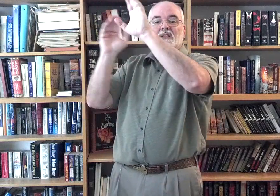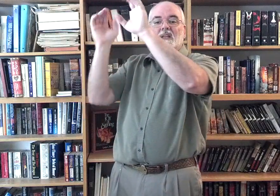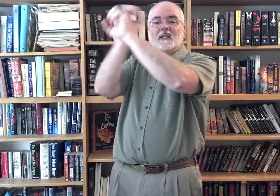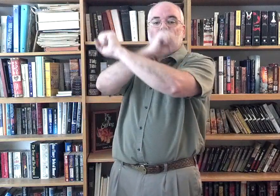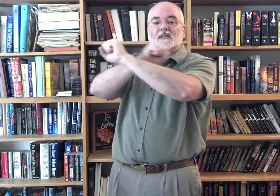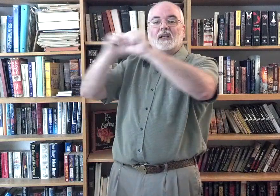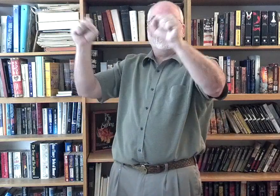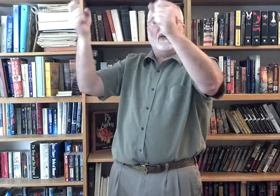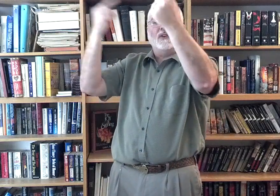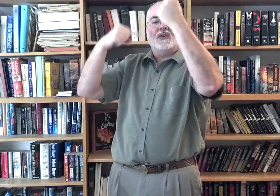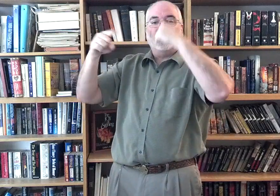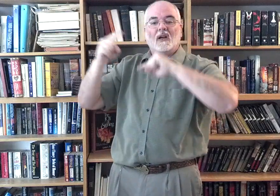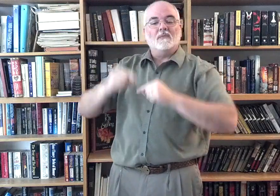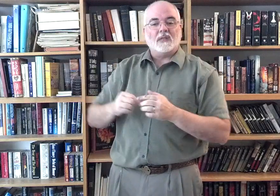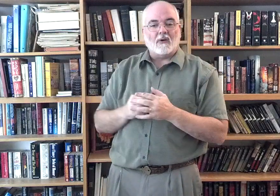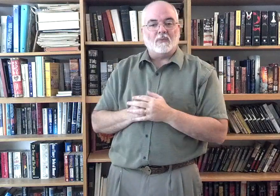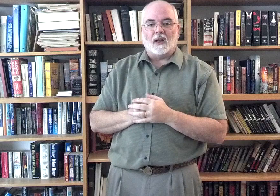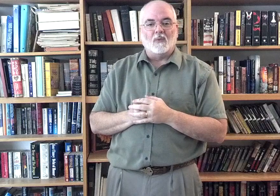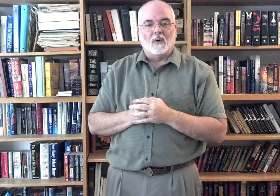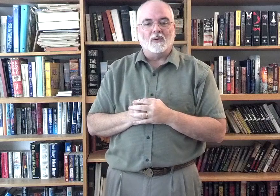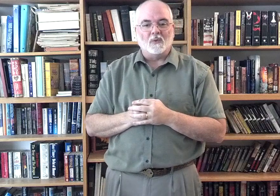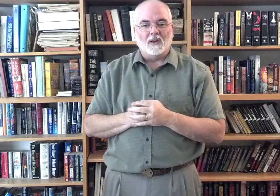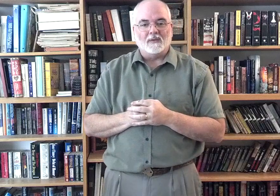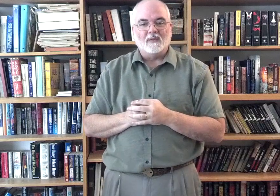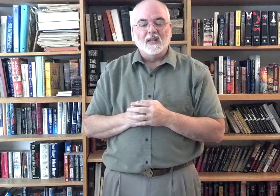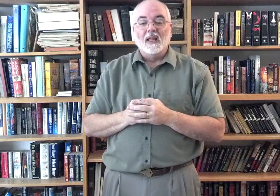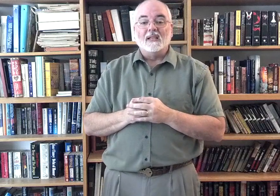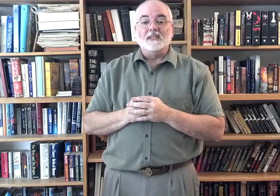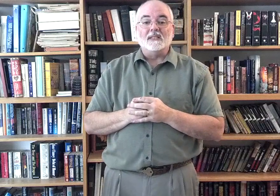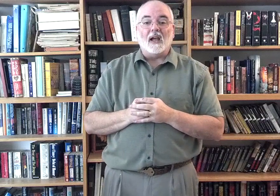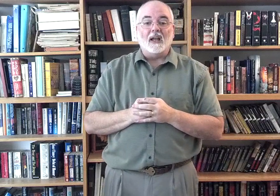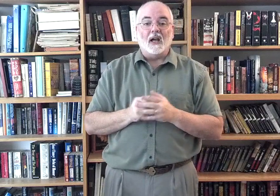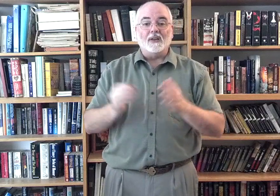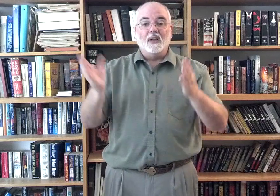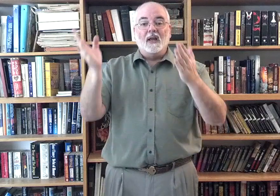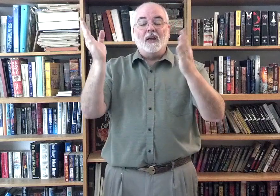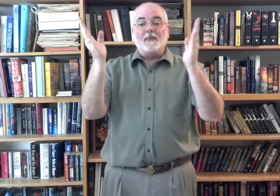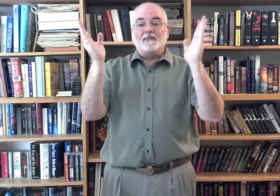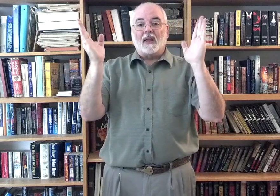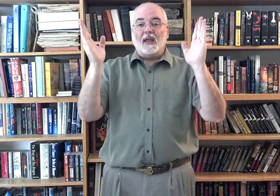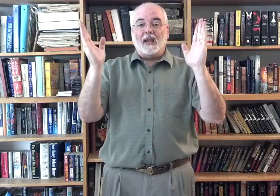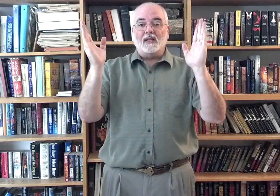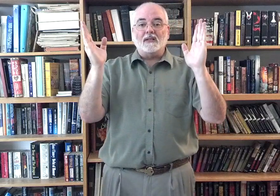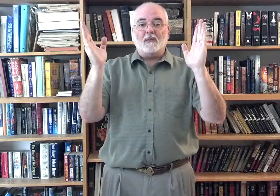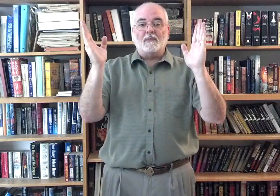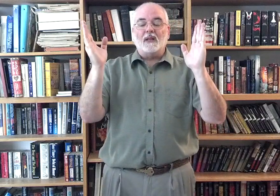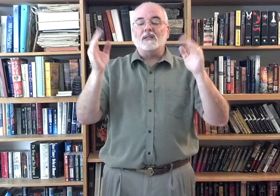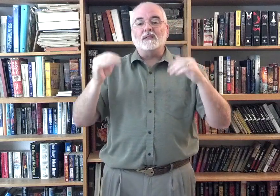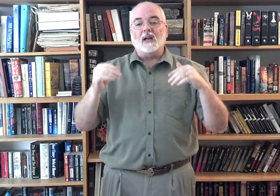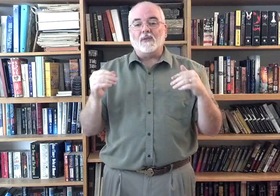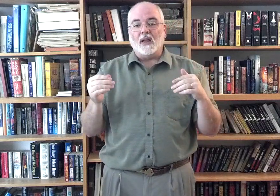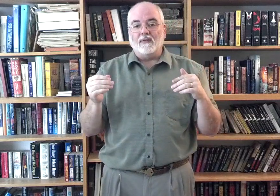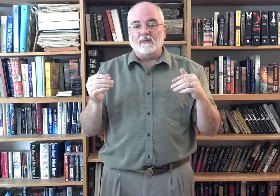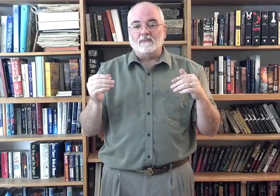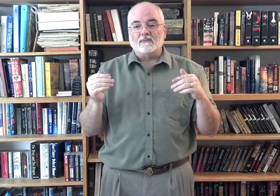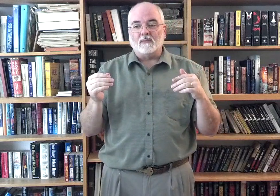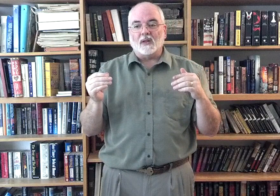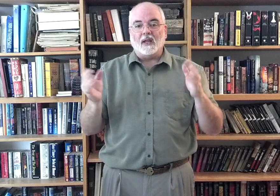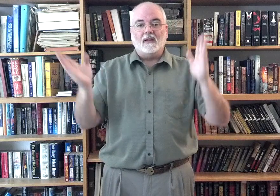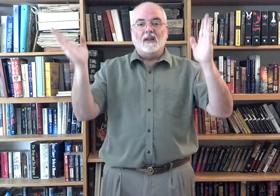hill, salvation comes, that would probably work as well. Zion, hands up. This is a sign for heaven. Okay.